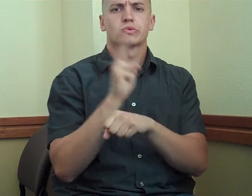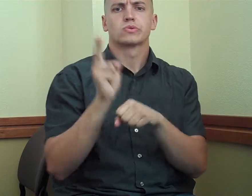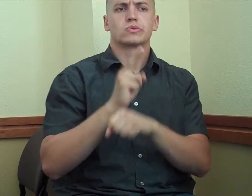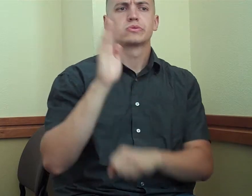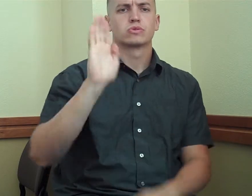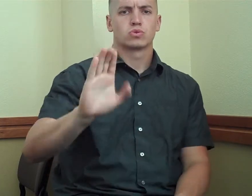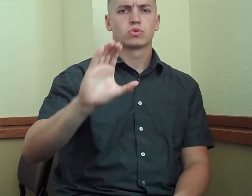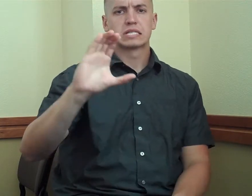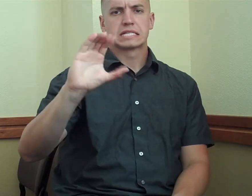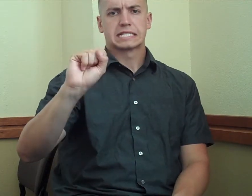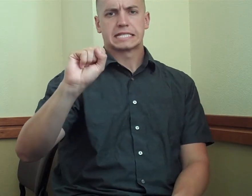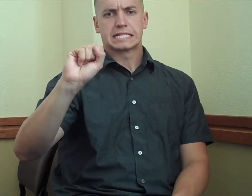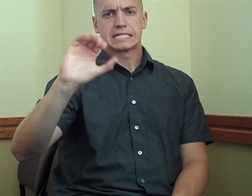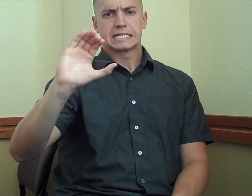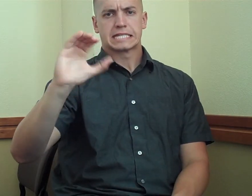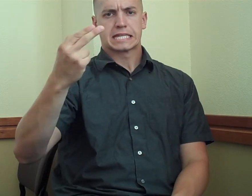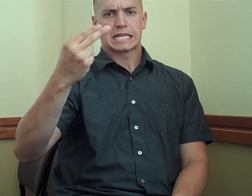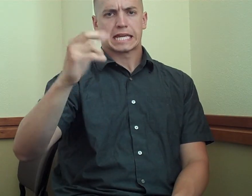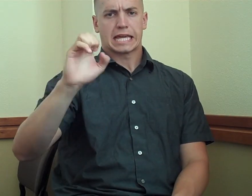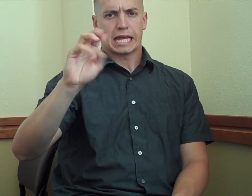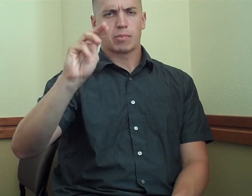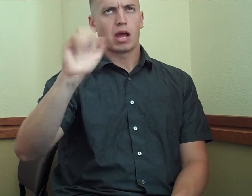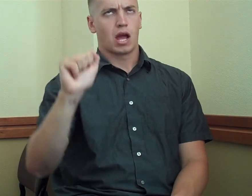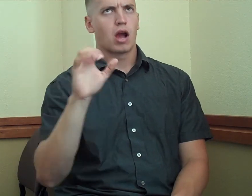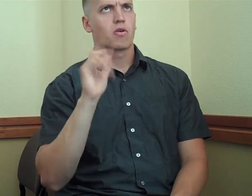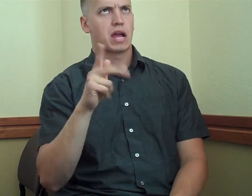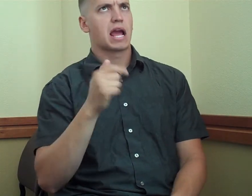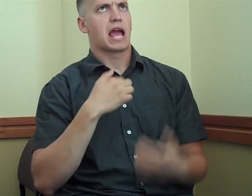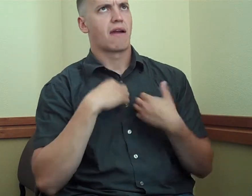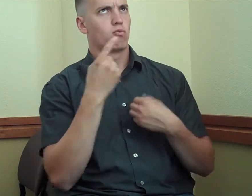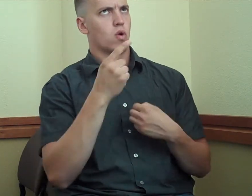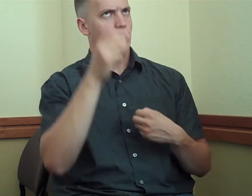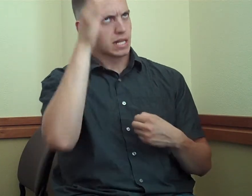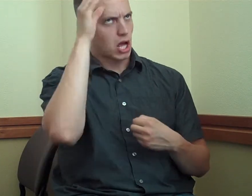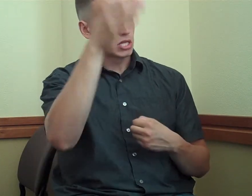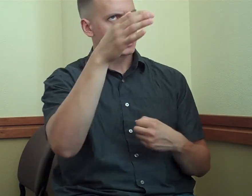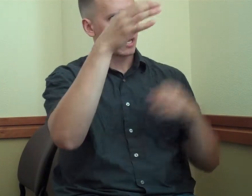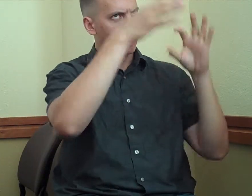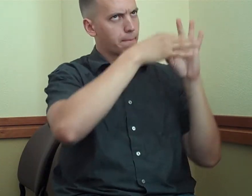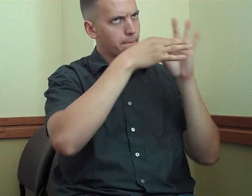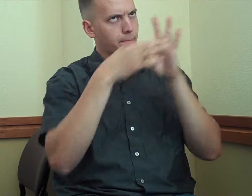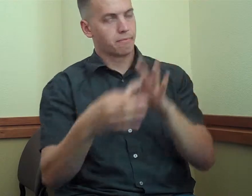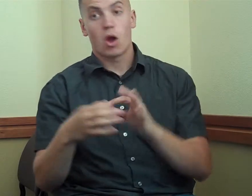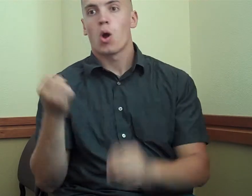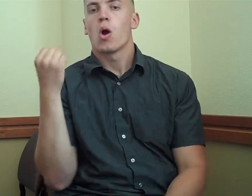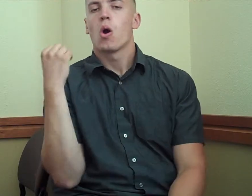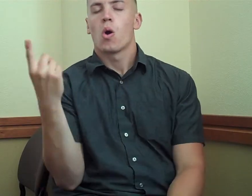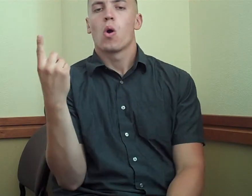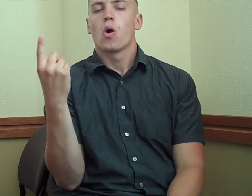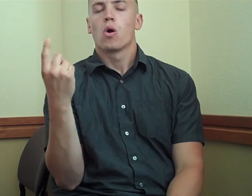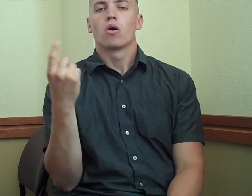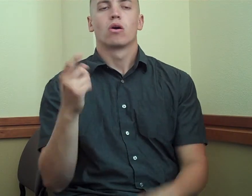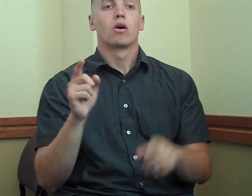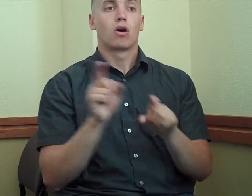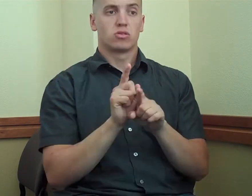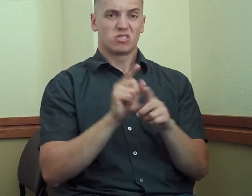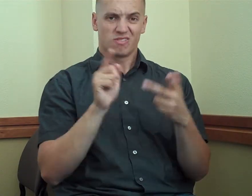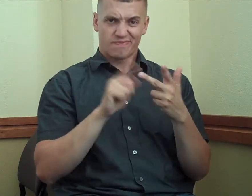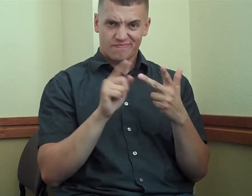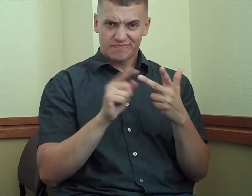a bristle on a brush, and maybe that word sounds the same. And I reread the text. And I'm going to put words